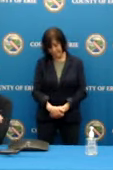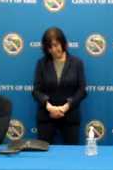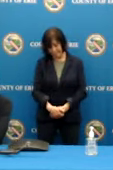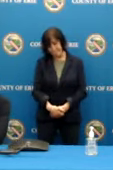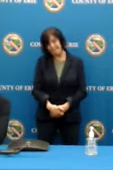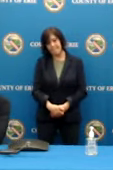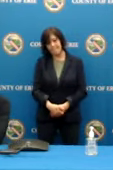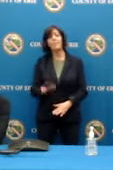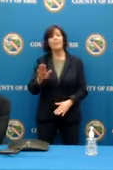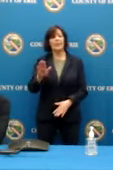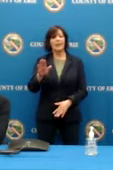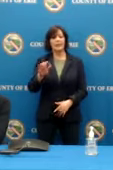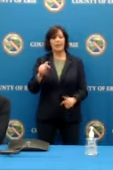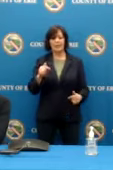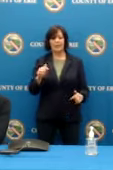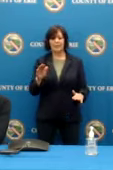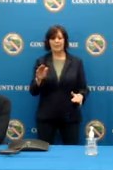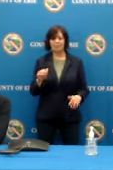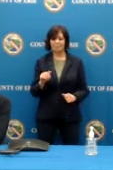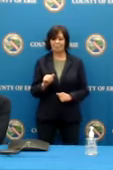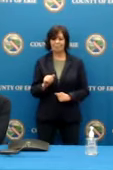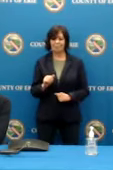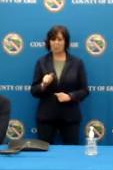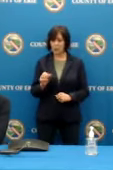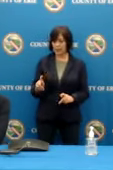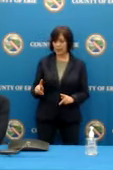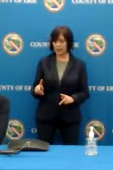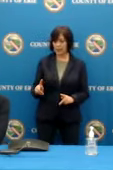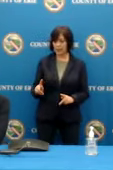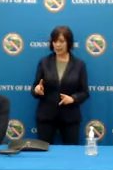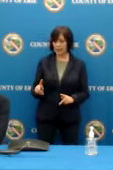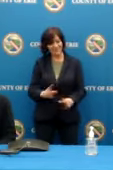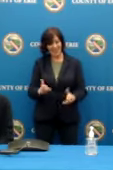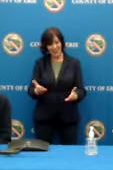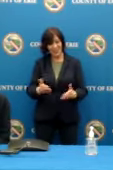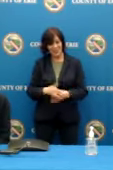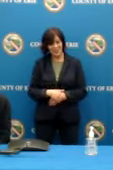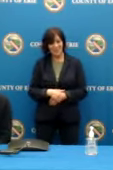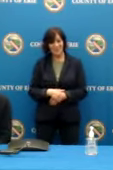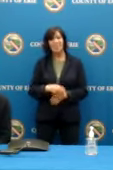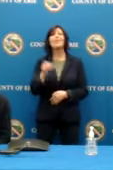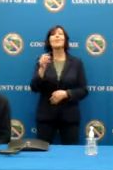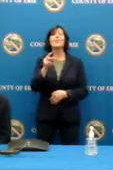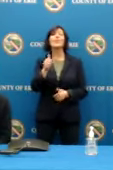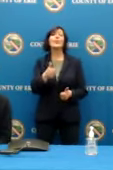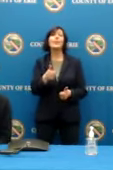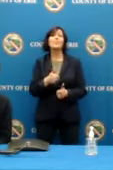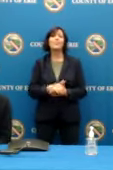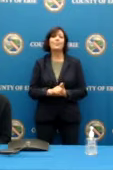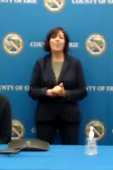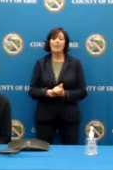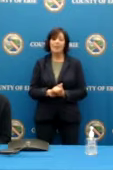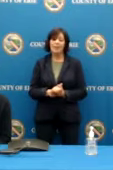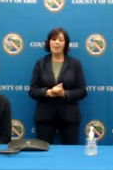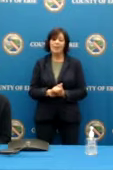I guess not. Oh, am I okay? You are on, Steve. Go ahead. Okay. All right. Great. Thanks. Apologize for